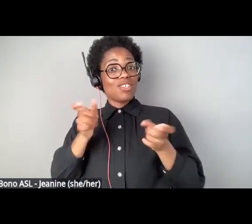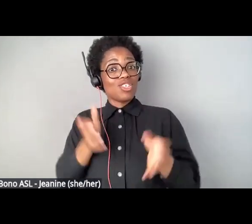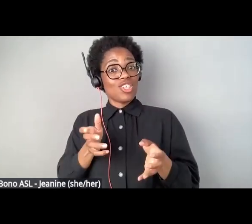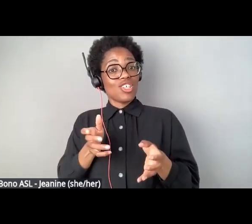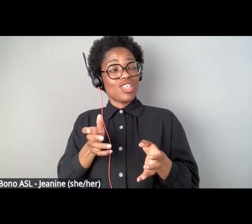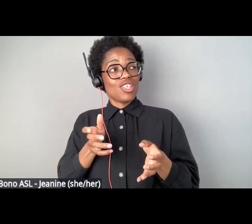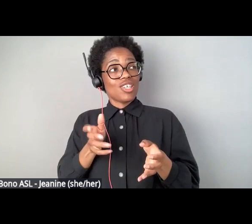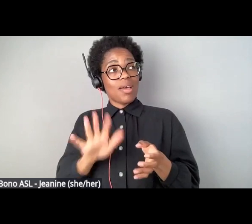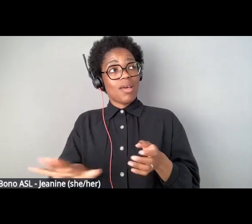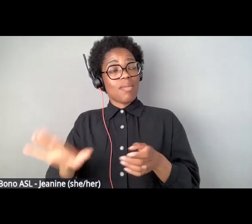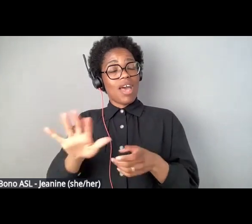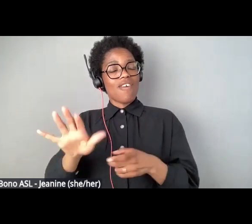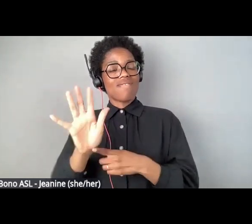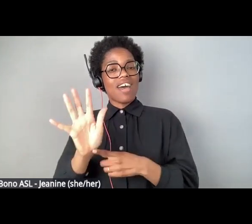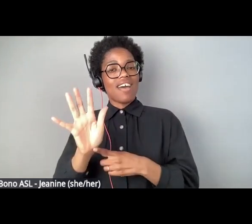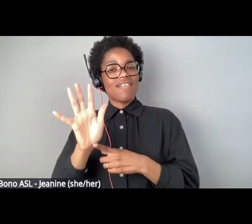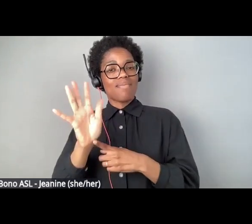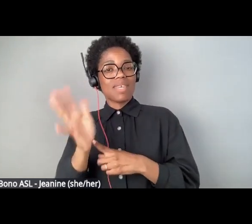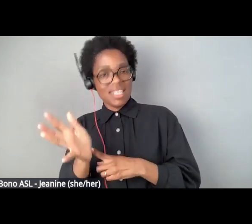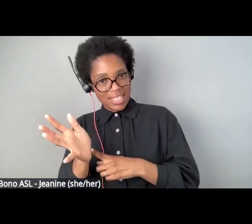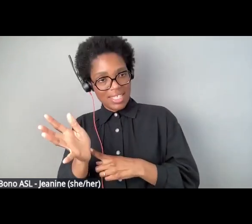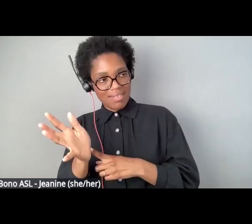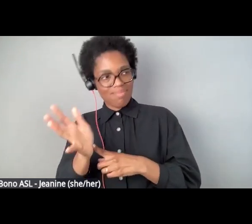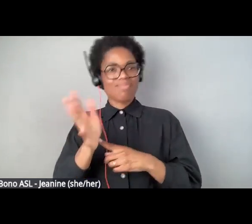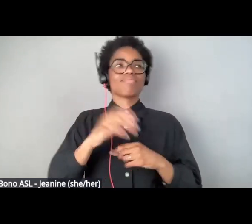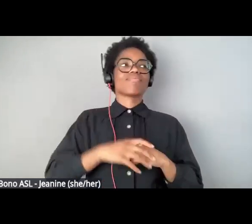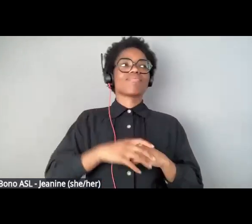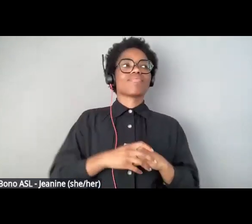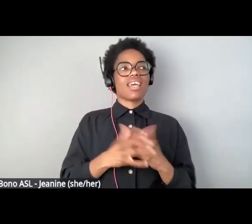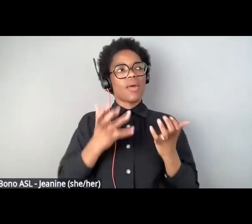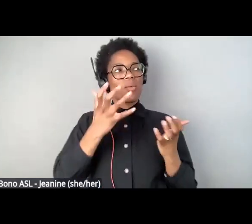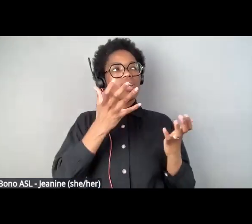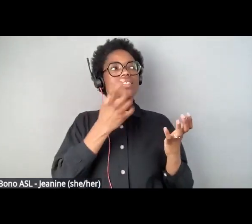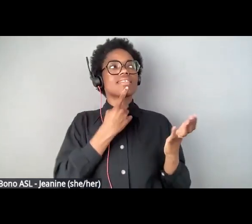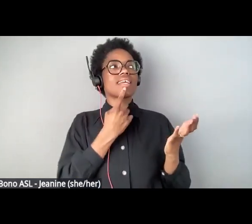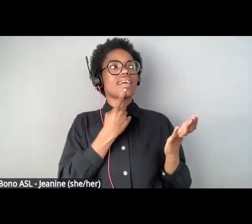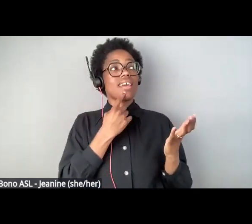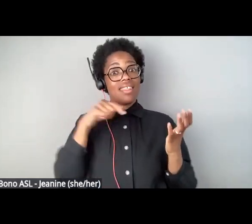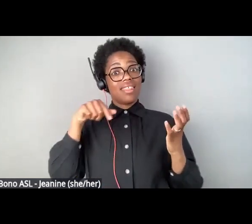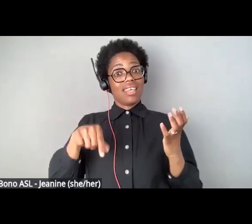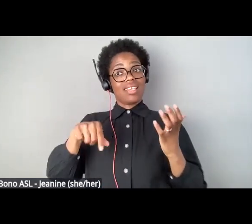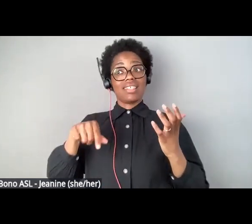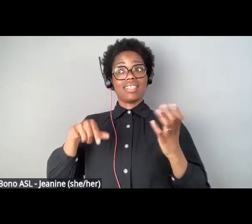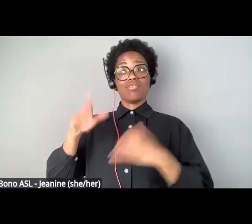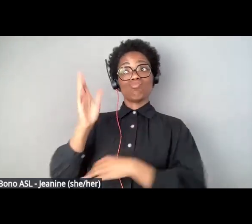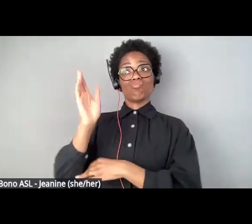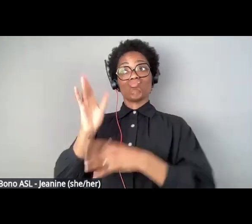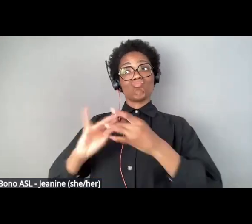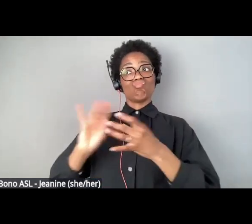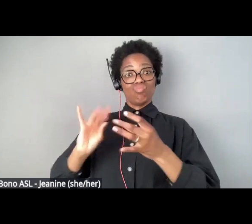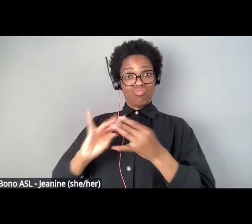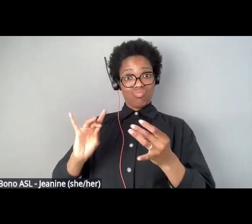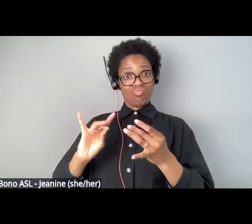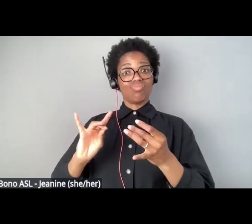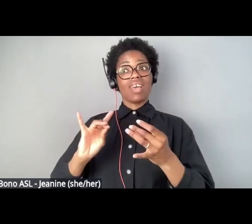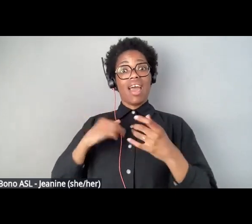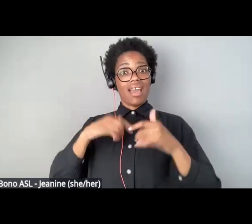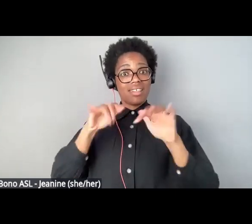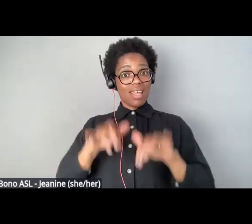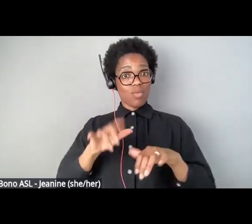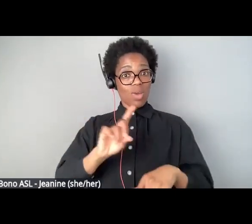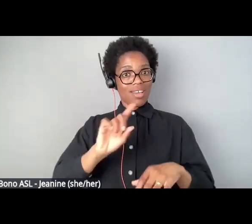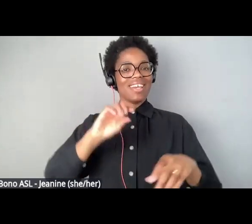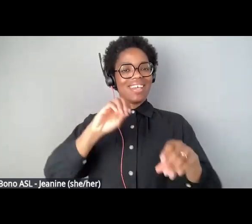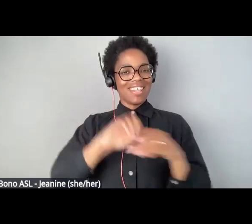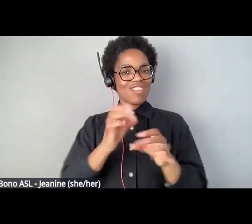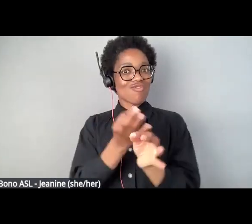Not to be an ad, but I wrote my scripts for this in the free version of Proton Docs. This is week 2. We're stepping it up. We're still drinking